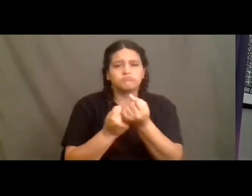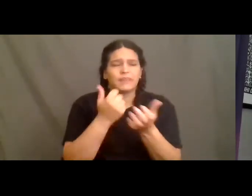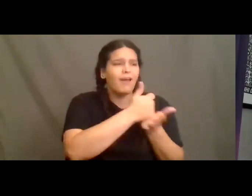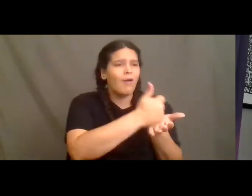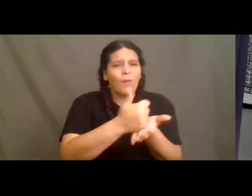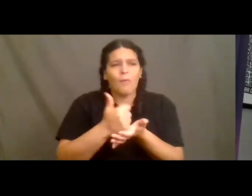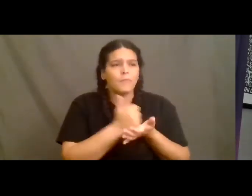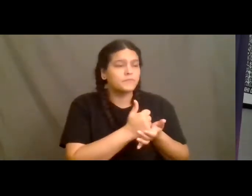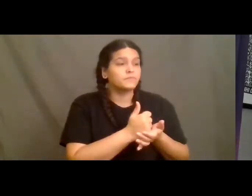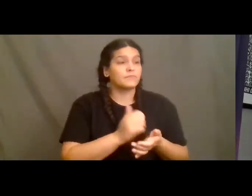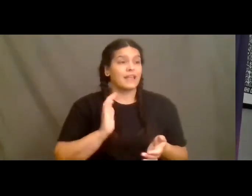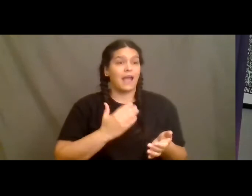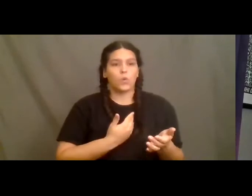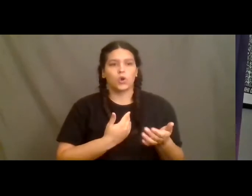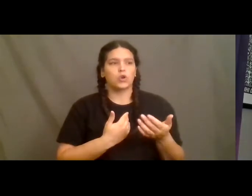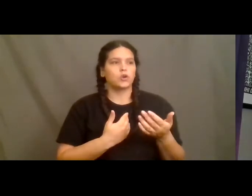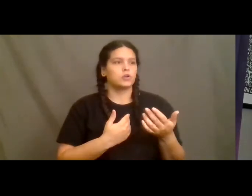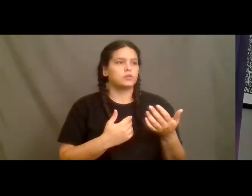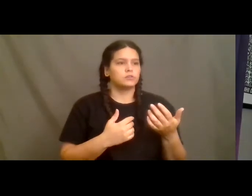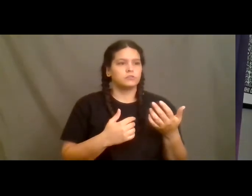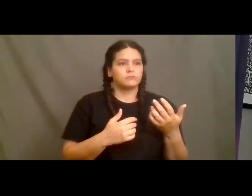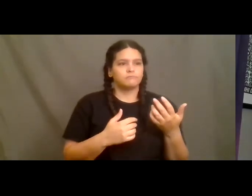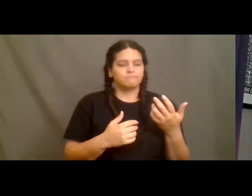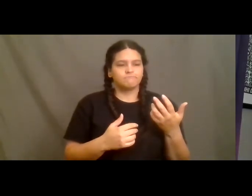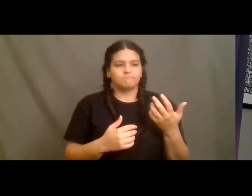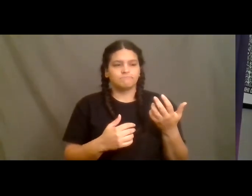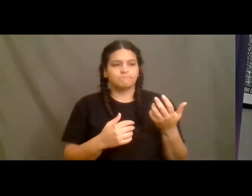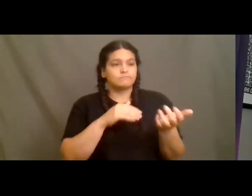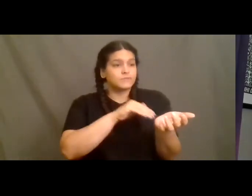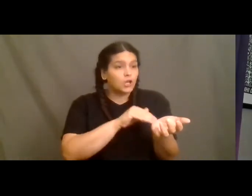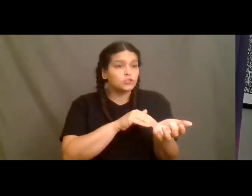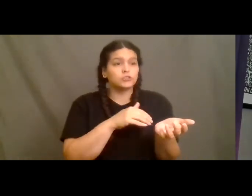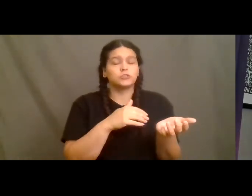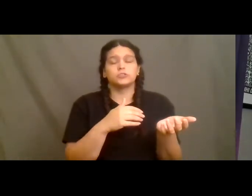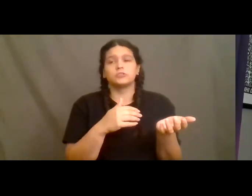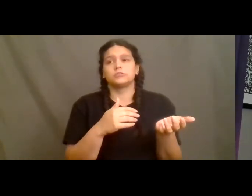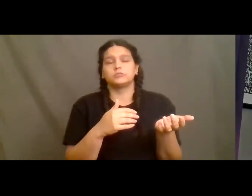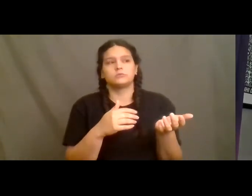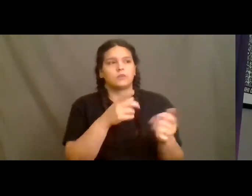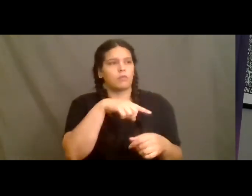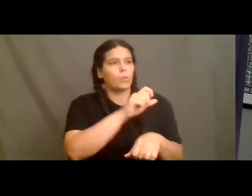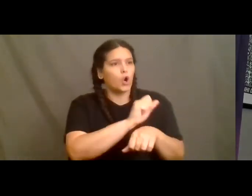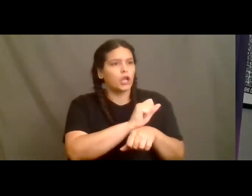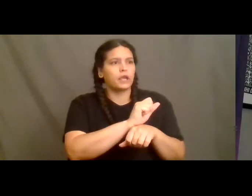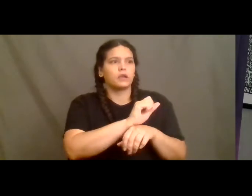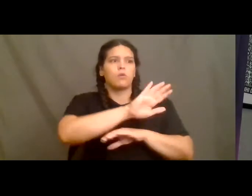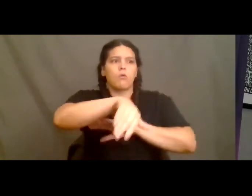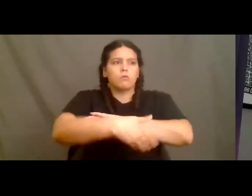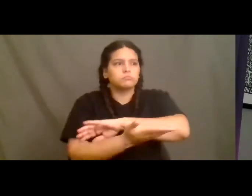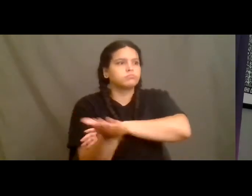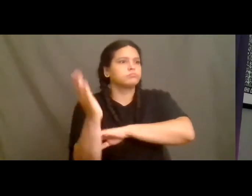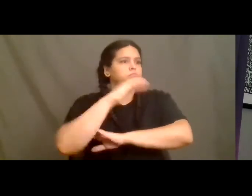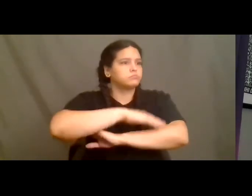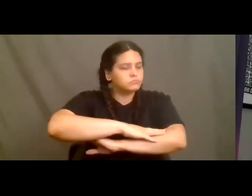to our doctors, right? Our doctors that are working around the clock to be there